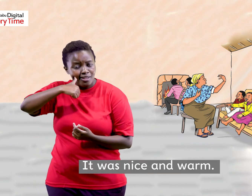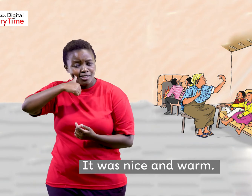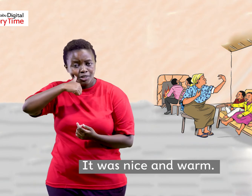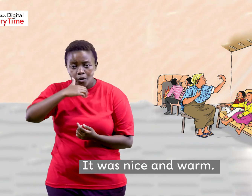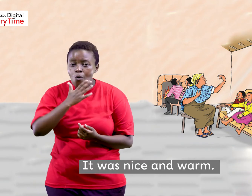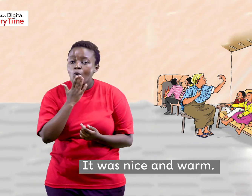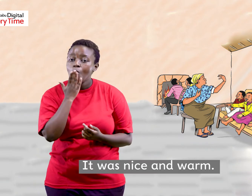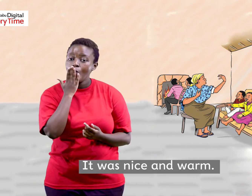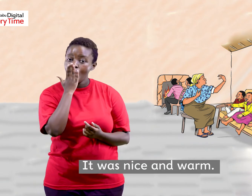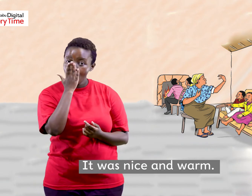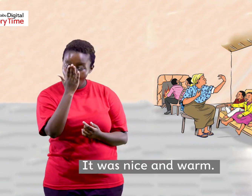It was nice and warm.